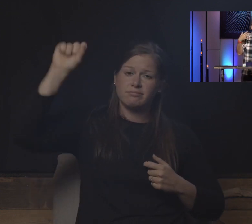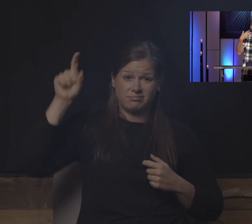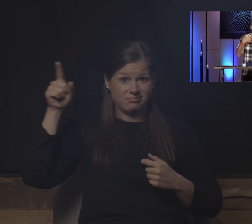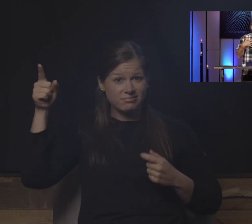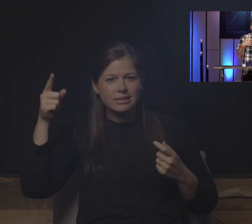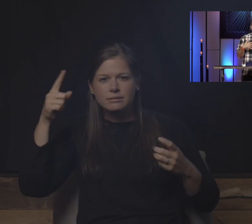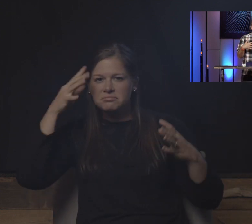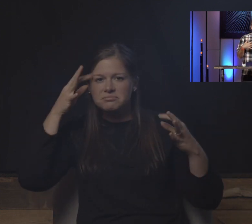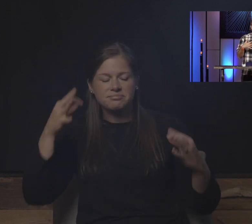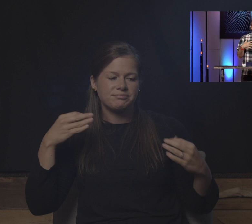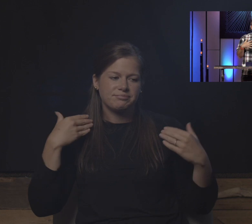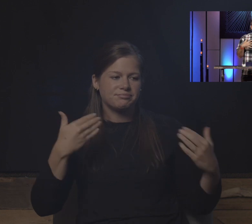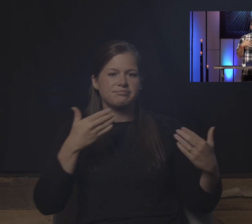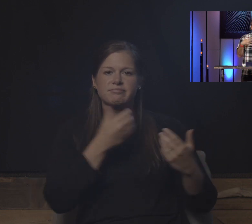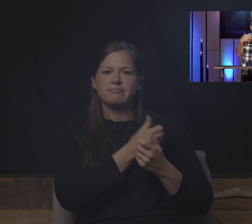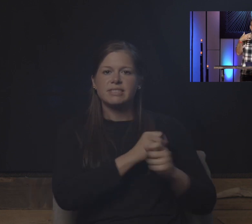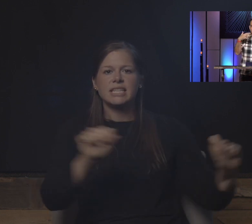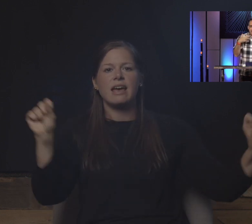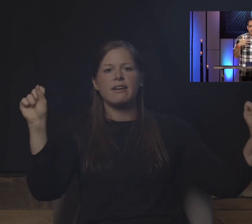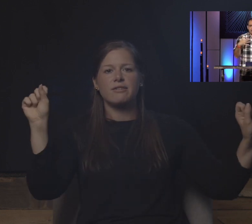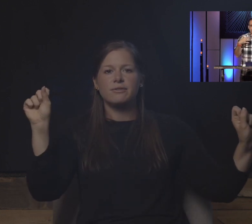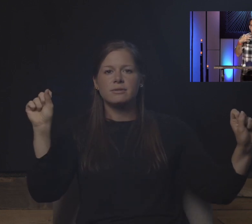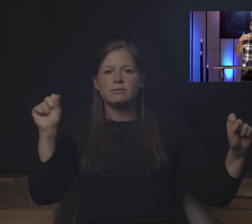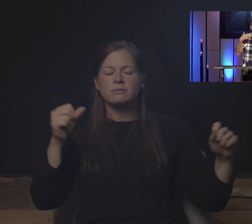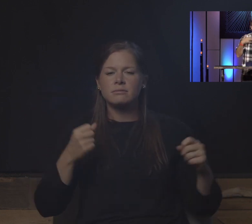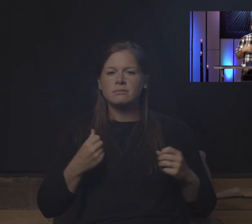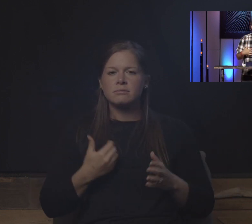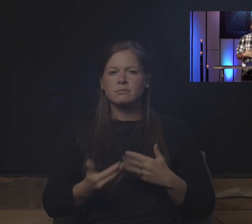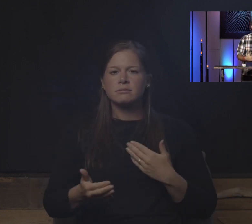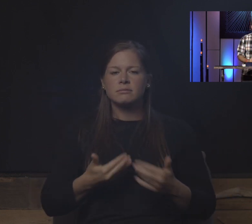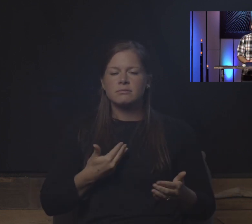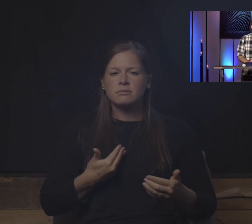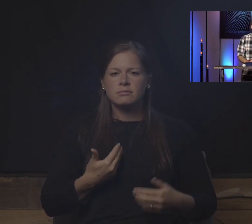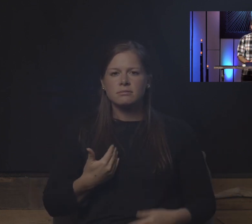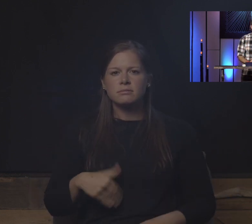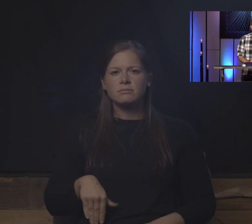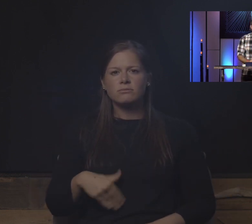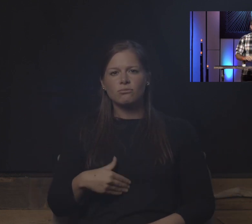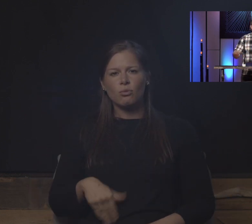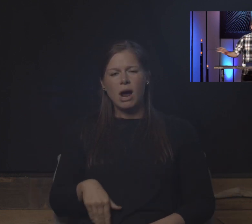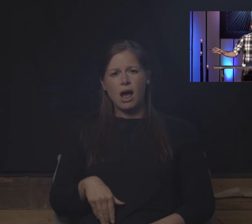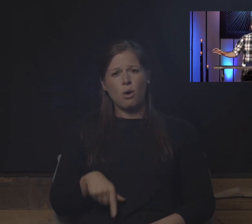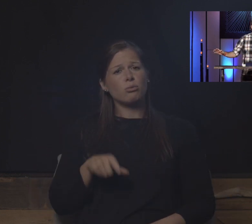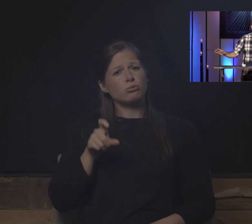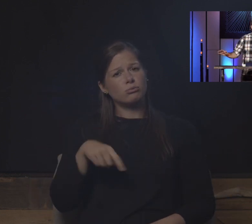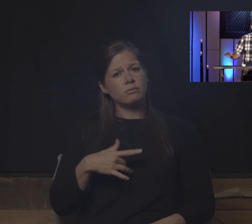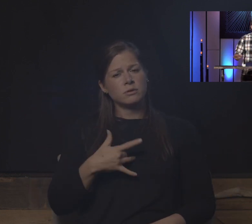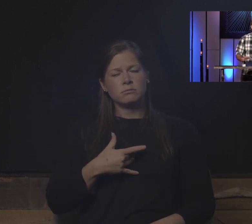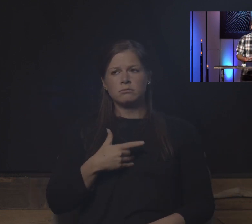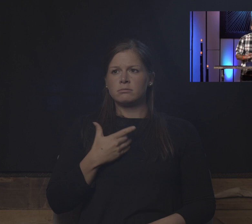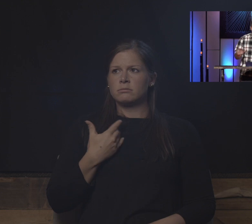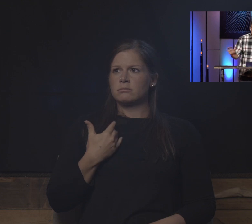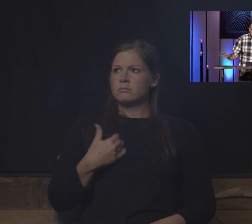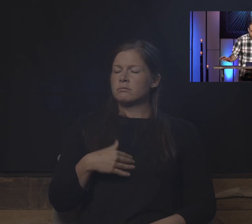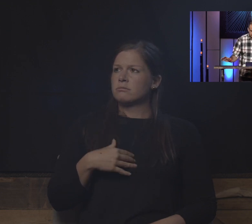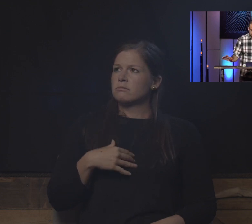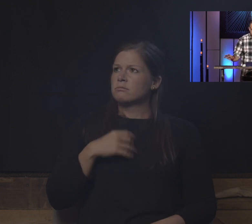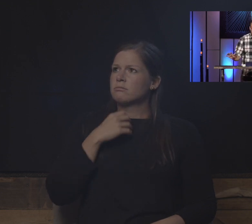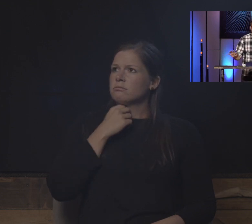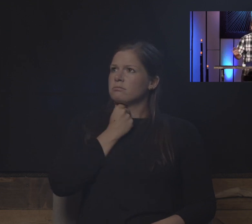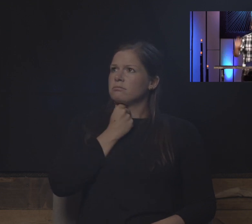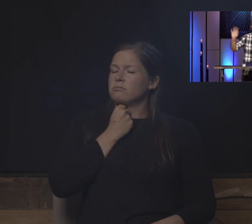Let that sink in. Let that humble you. All praise, all